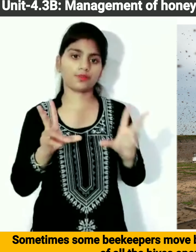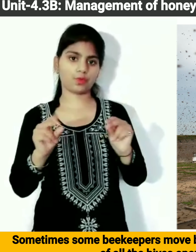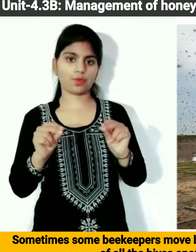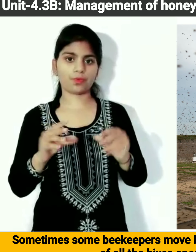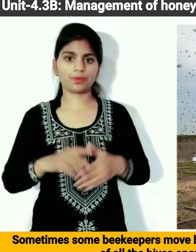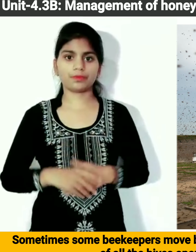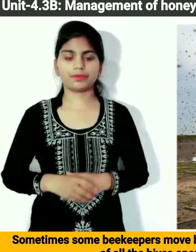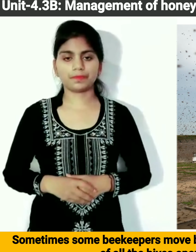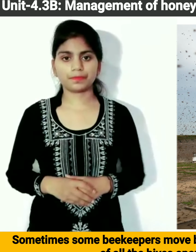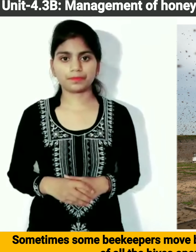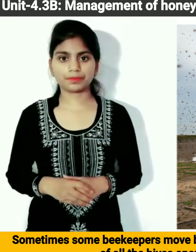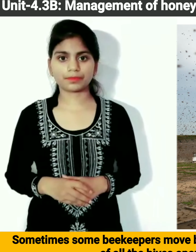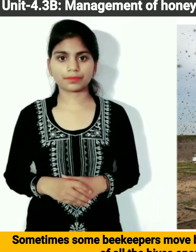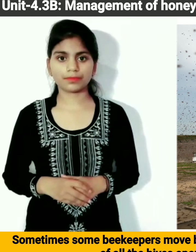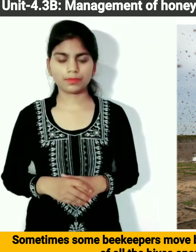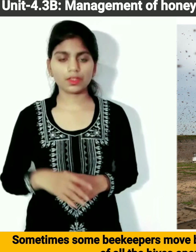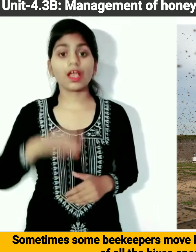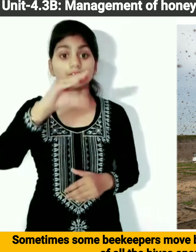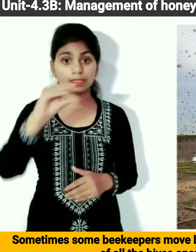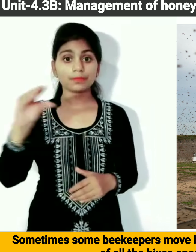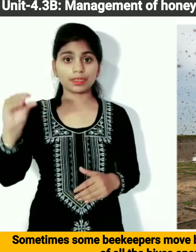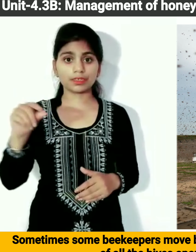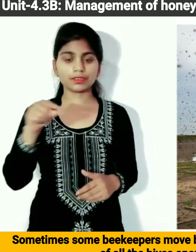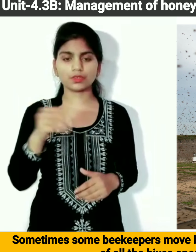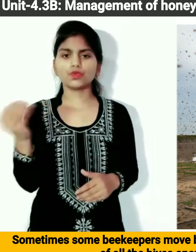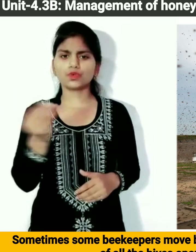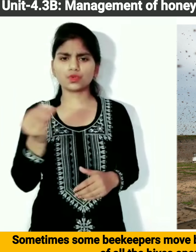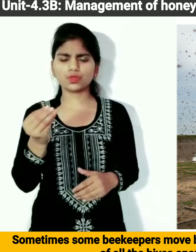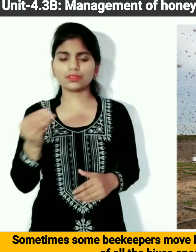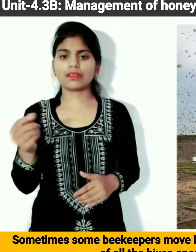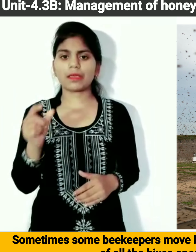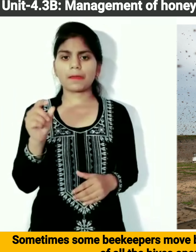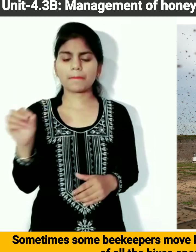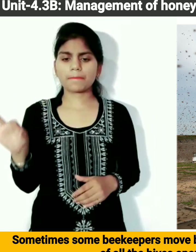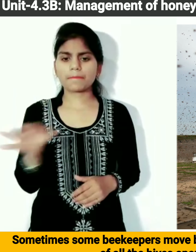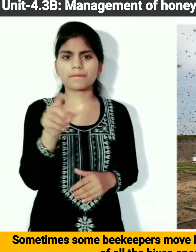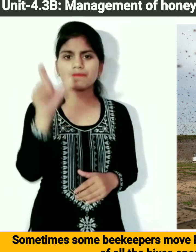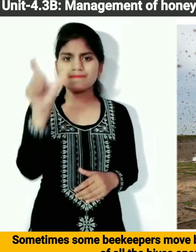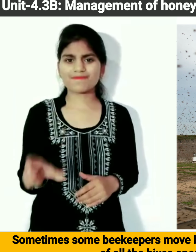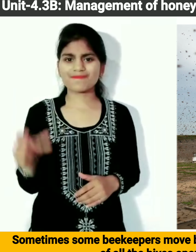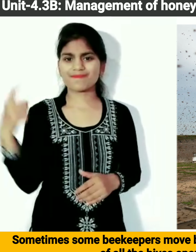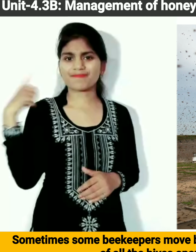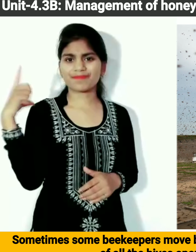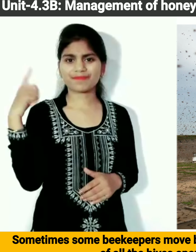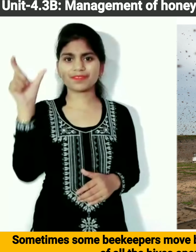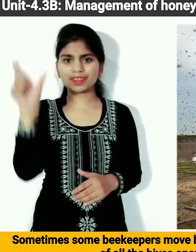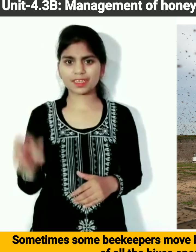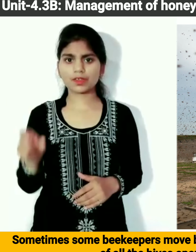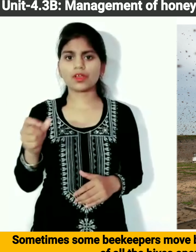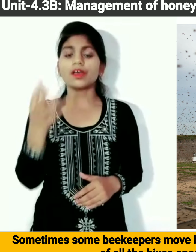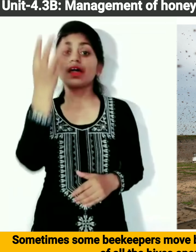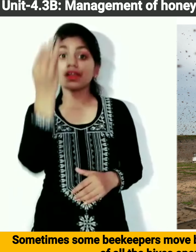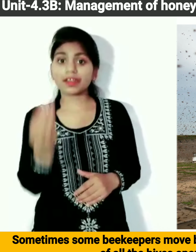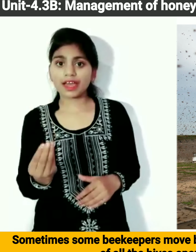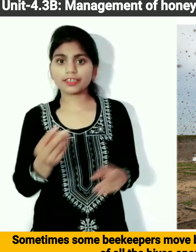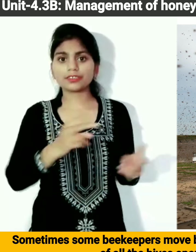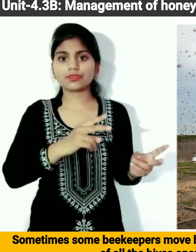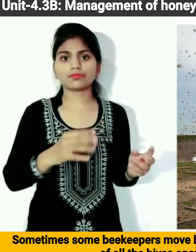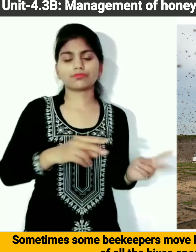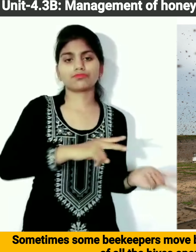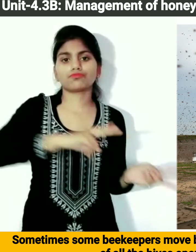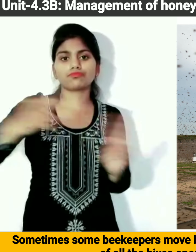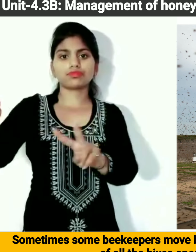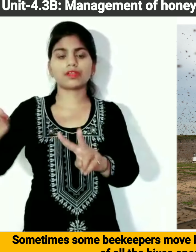Sometimes some beekeepers moves bees at night with hives covered with